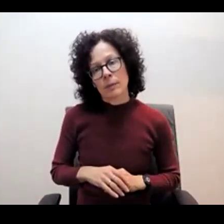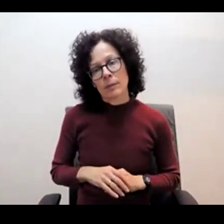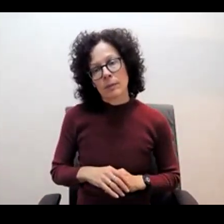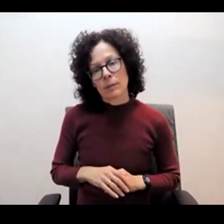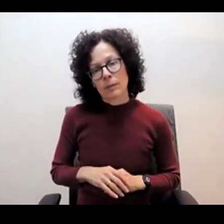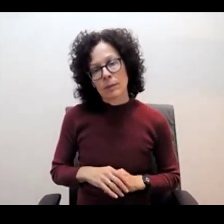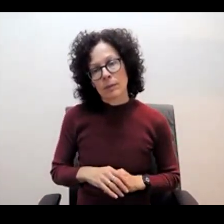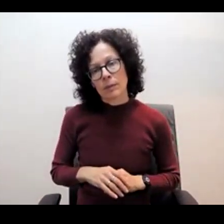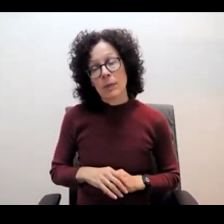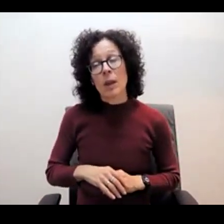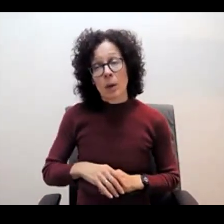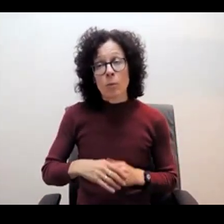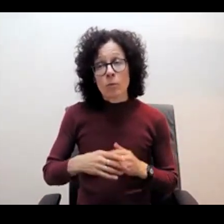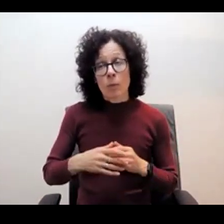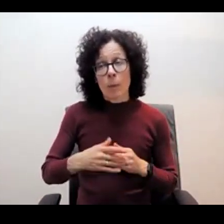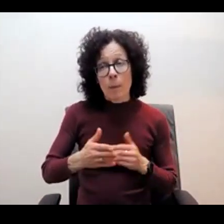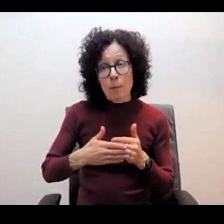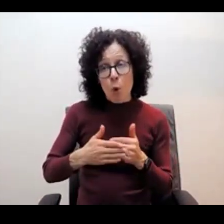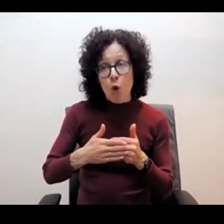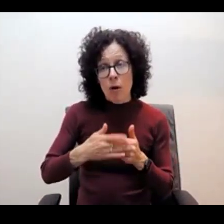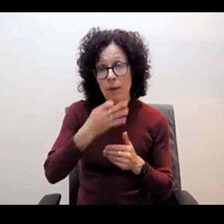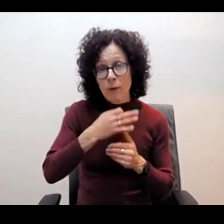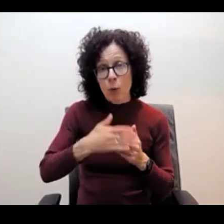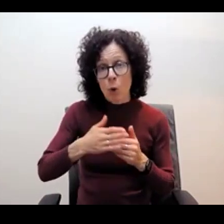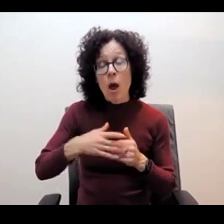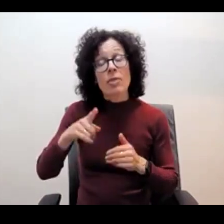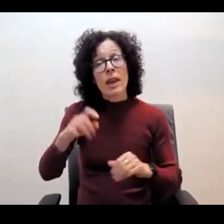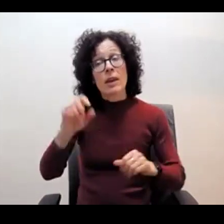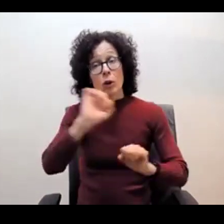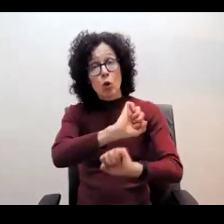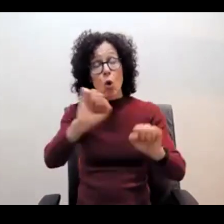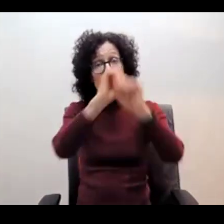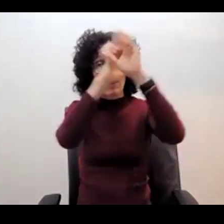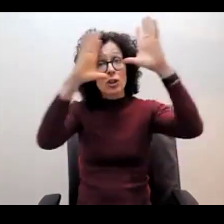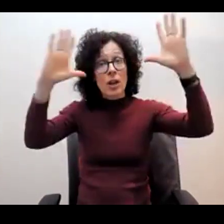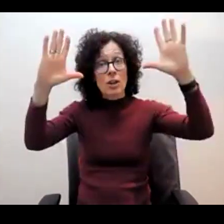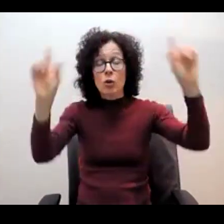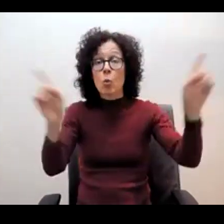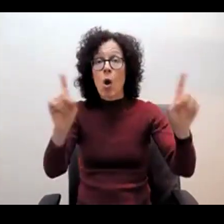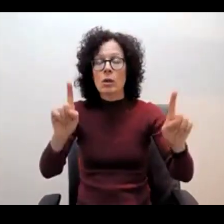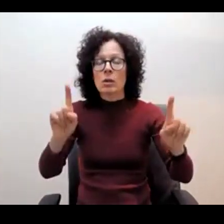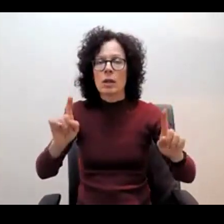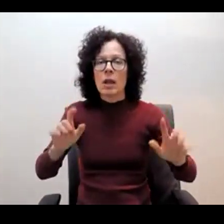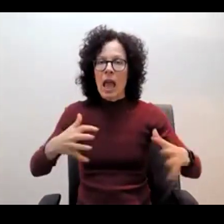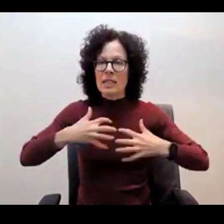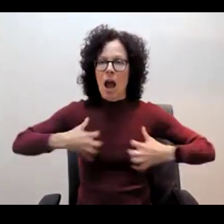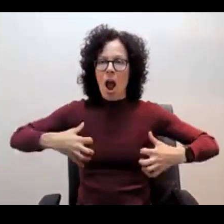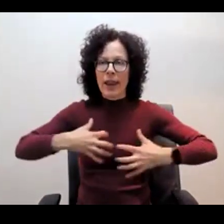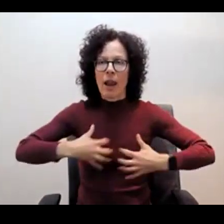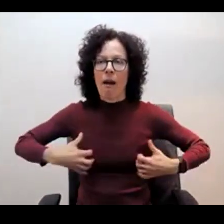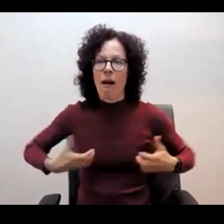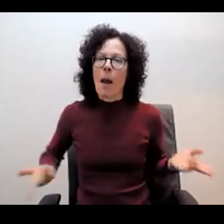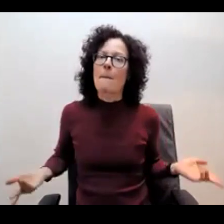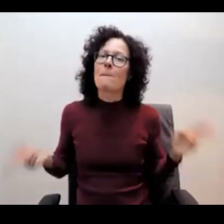We do that a few more times, and imagination here. Tiger returns to the